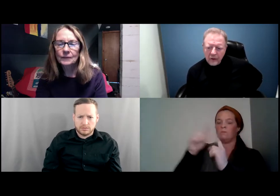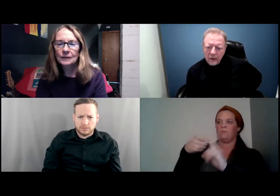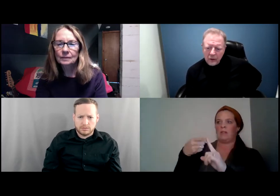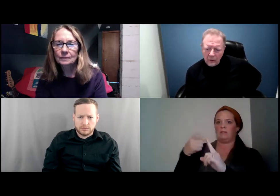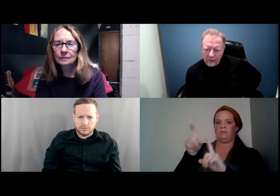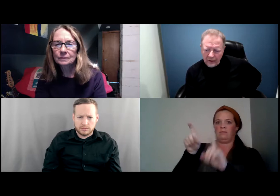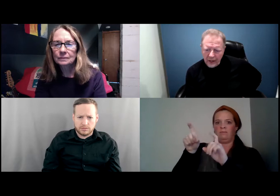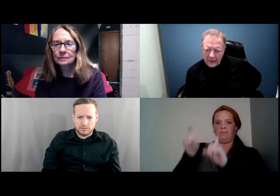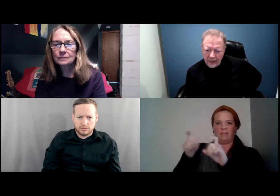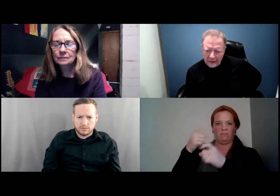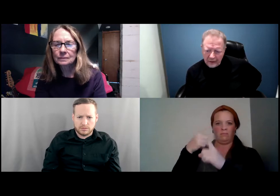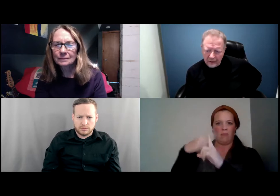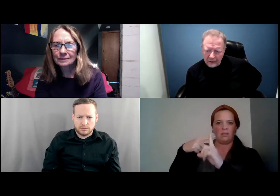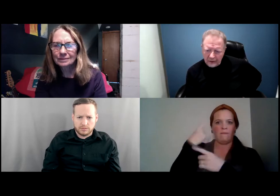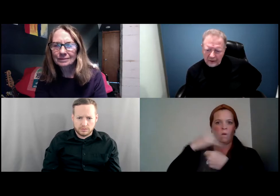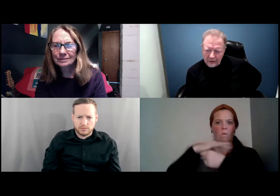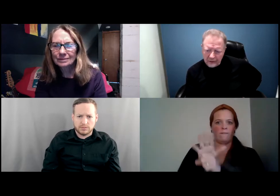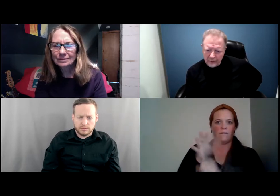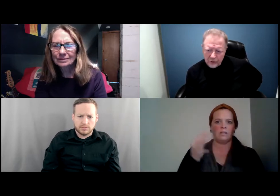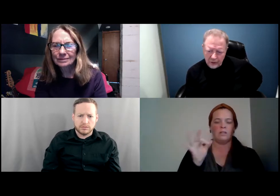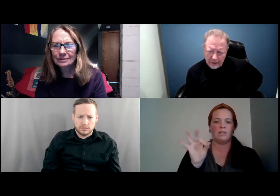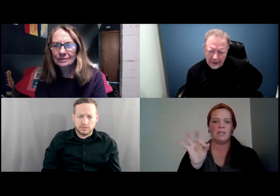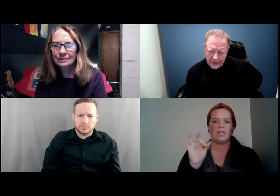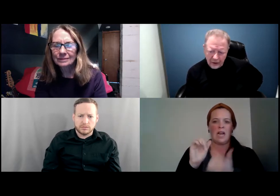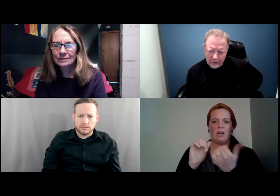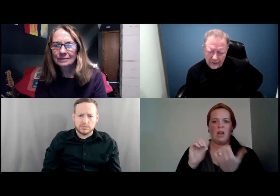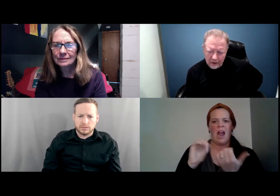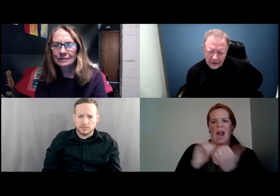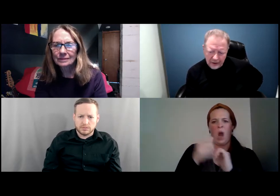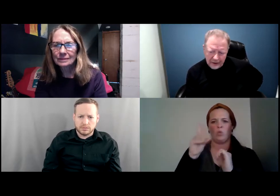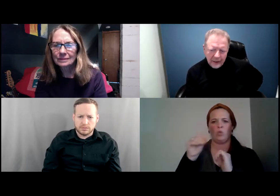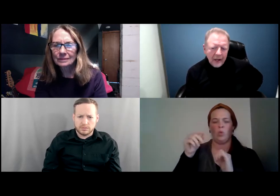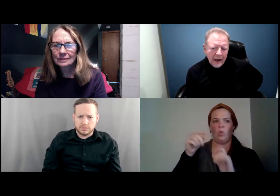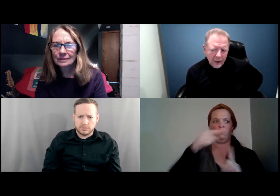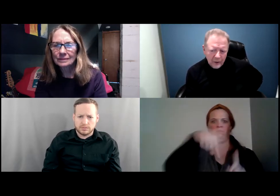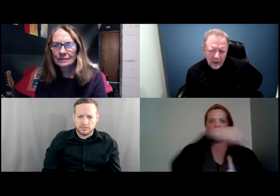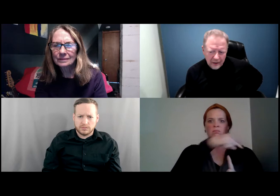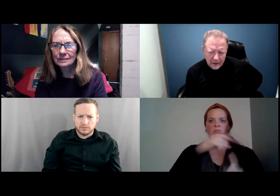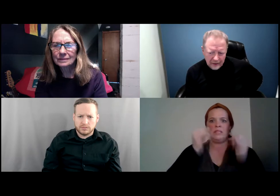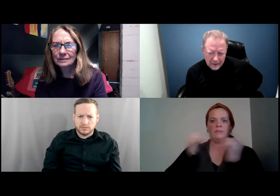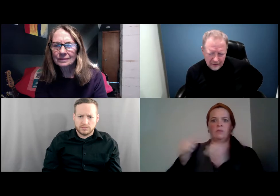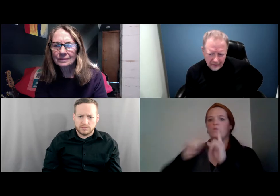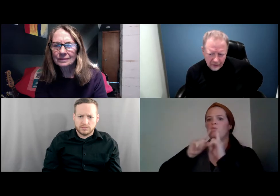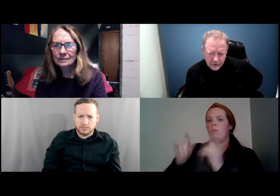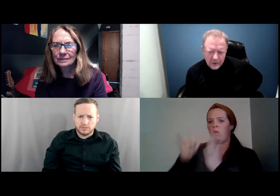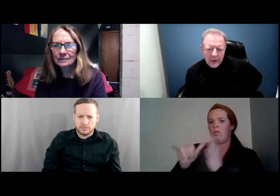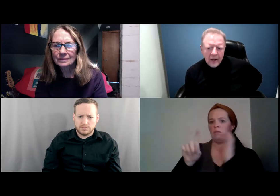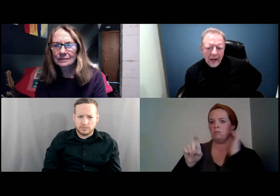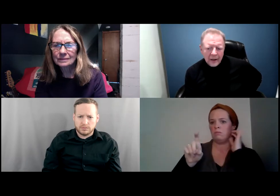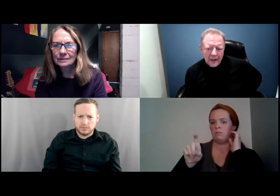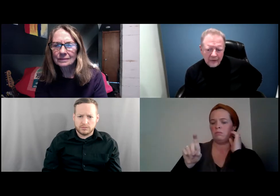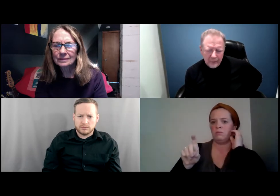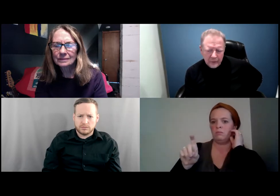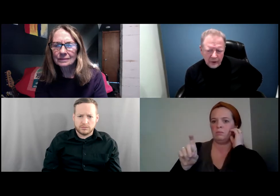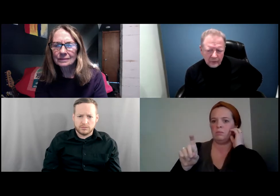of who already contacted, in terms of who's going to be getting the COVID-19. How do we contact these individuals? How